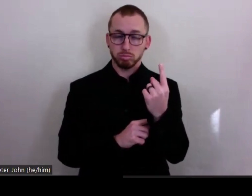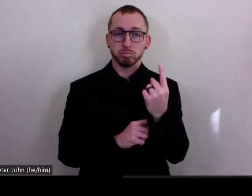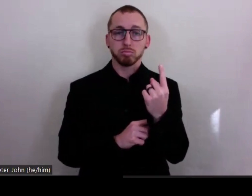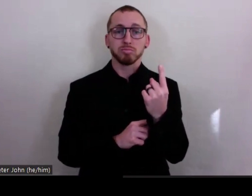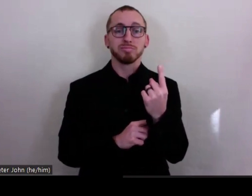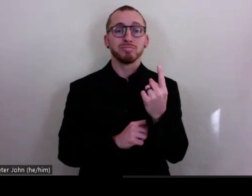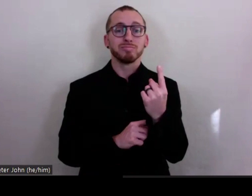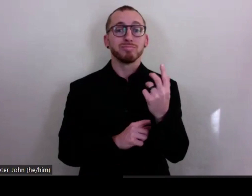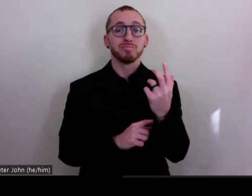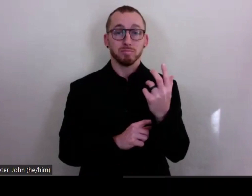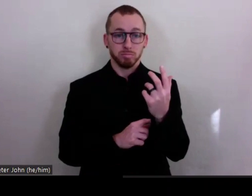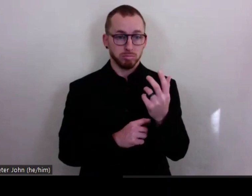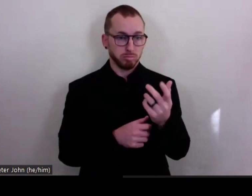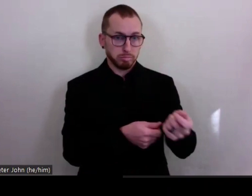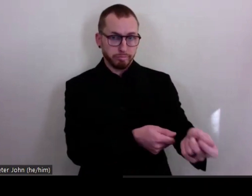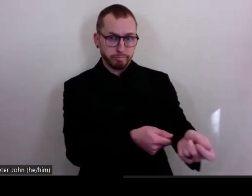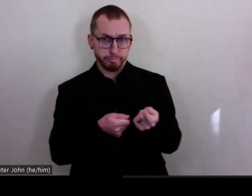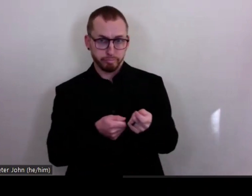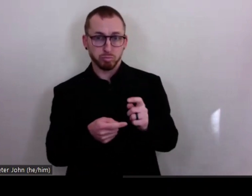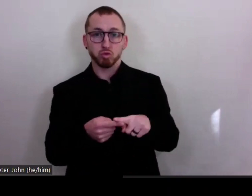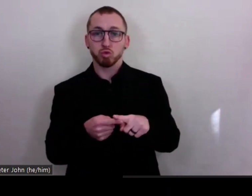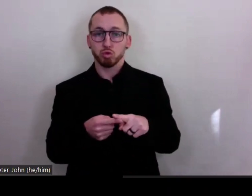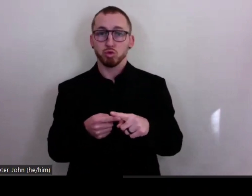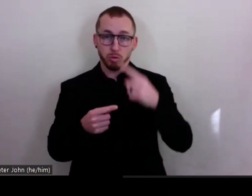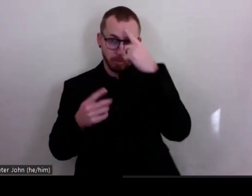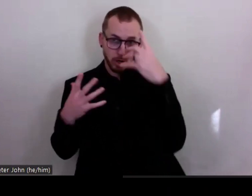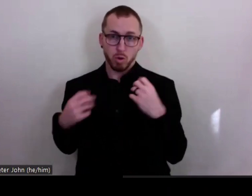may desperately need it.